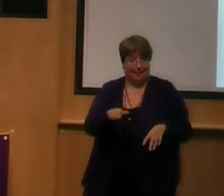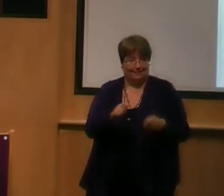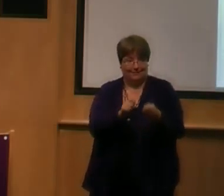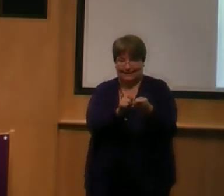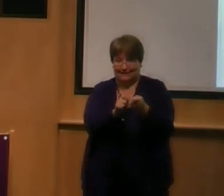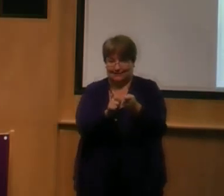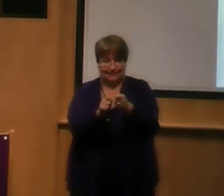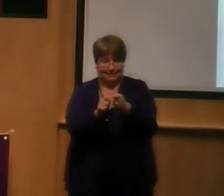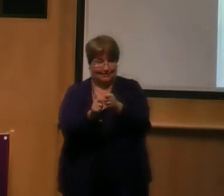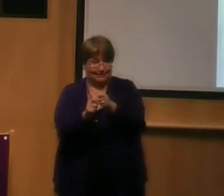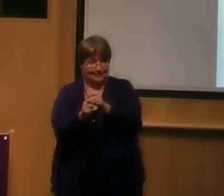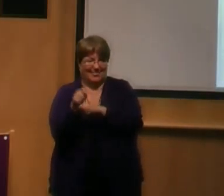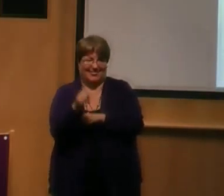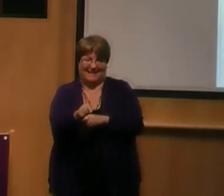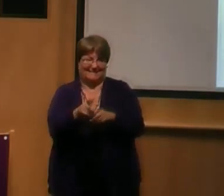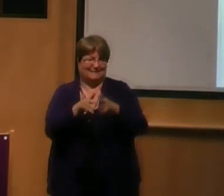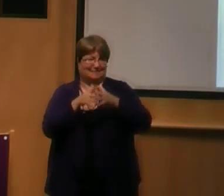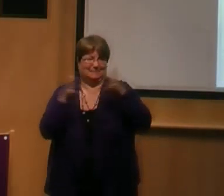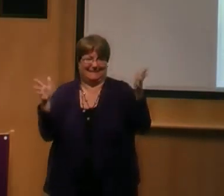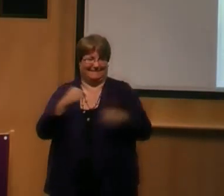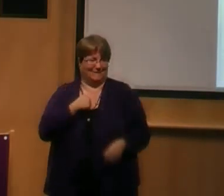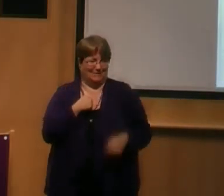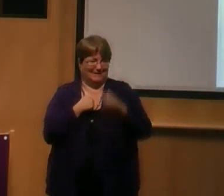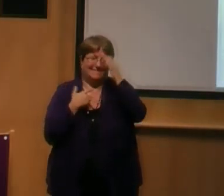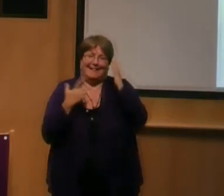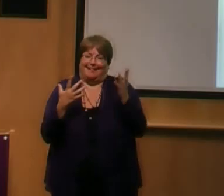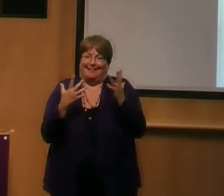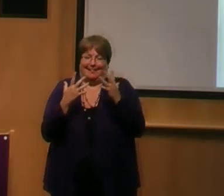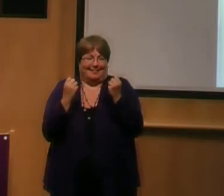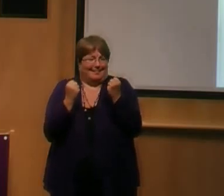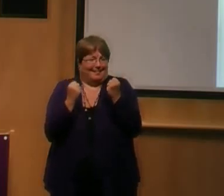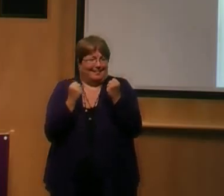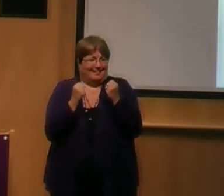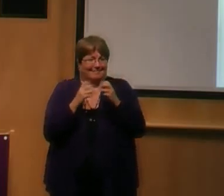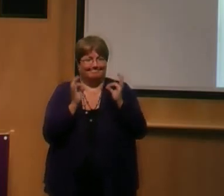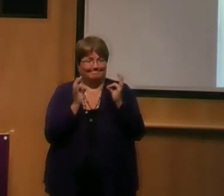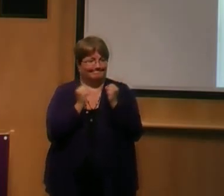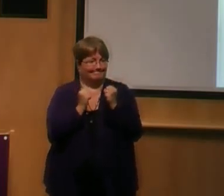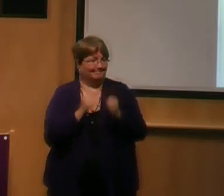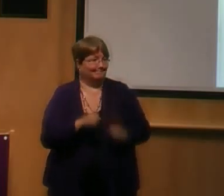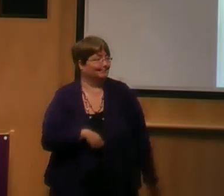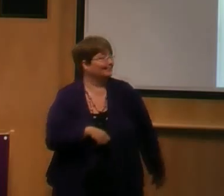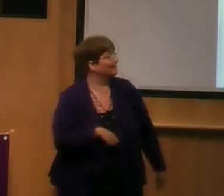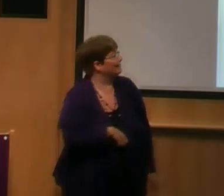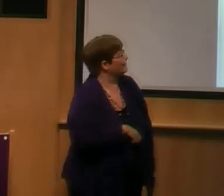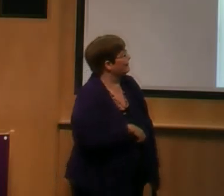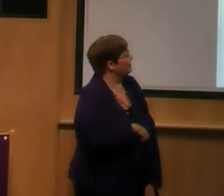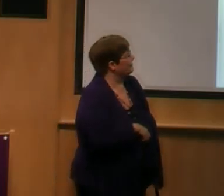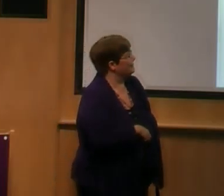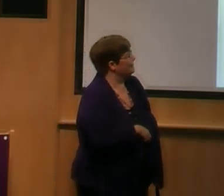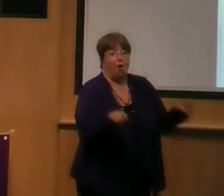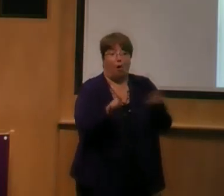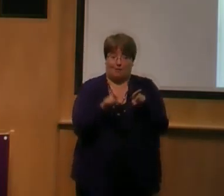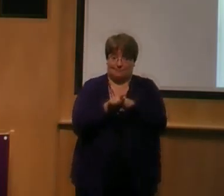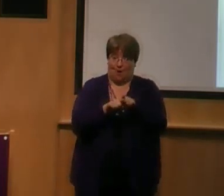well, yes, the success I consider is a change in life. I just want to do this. As soon as I say I'm changing my life, that's